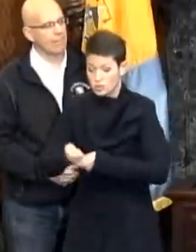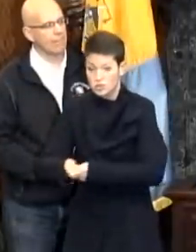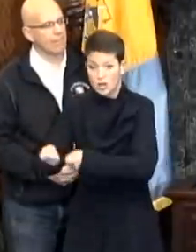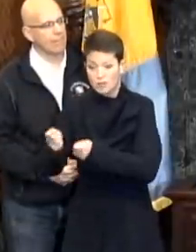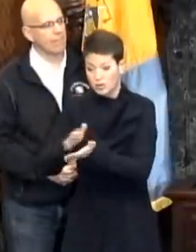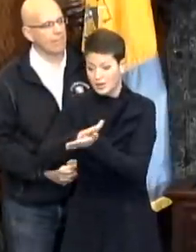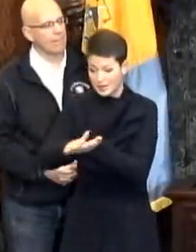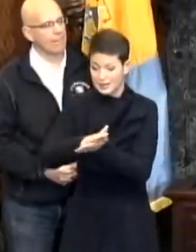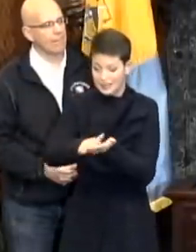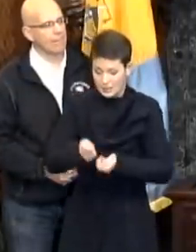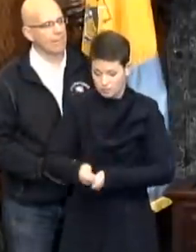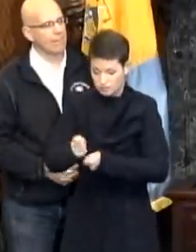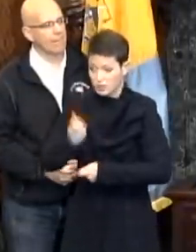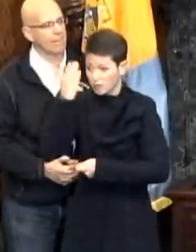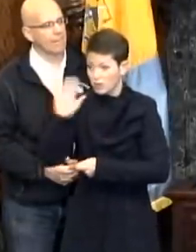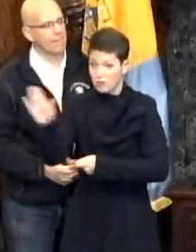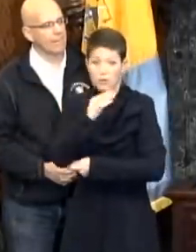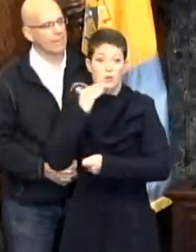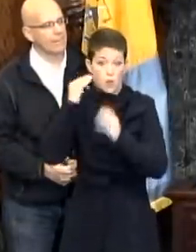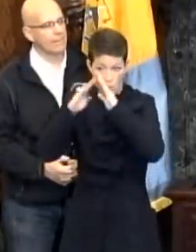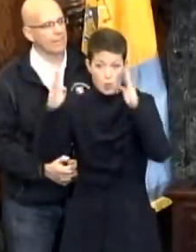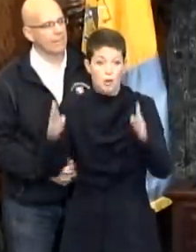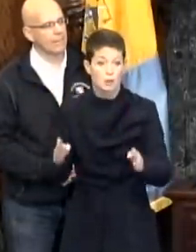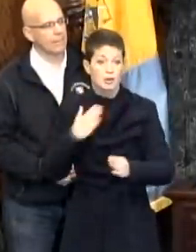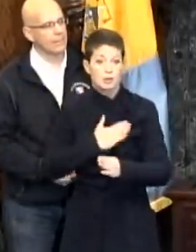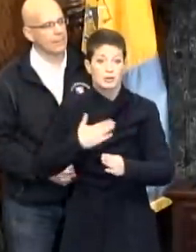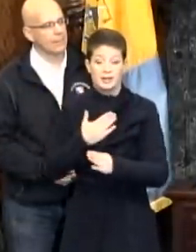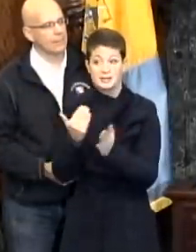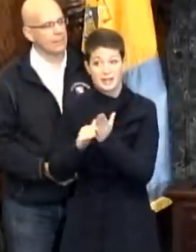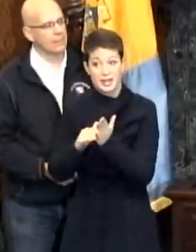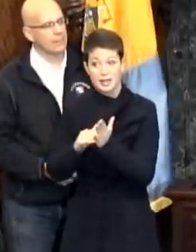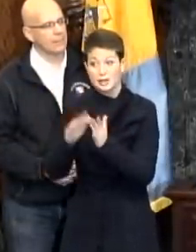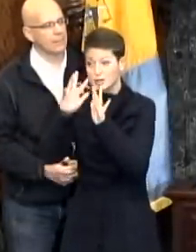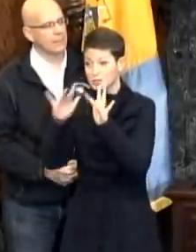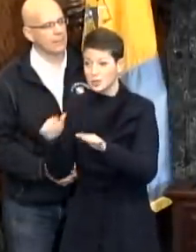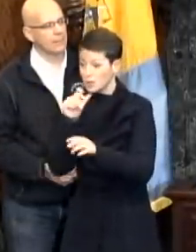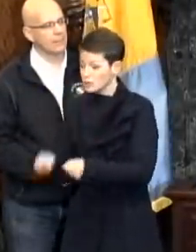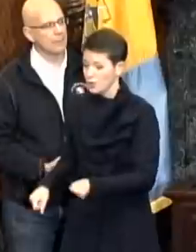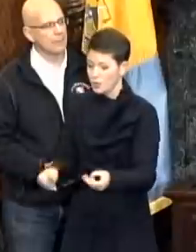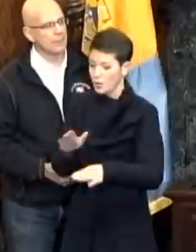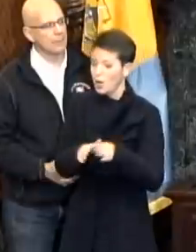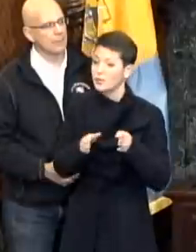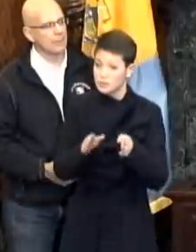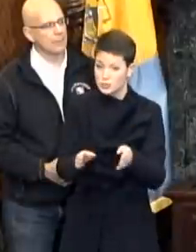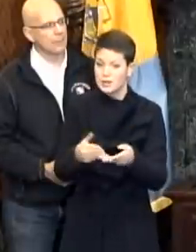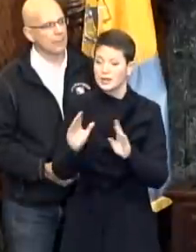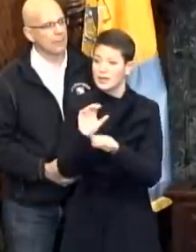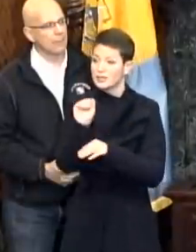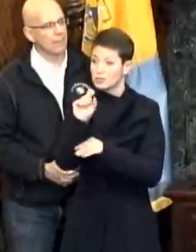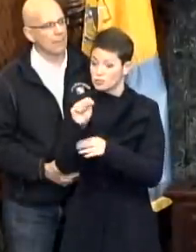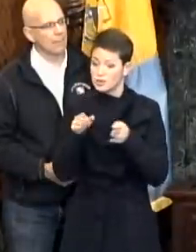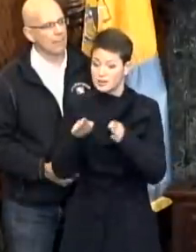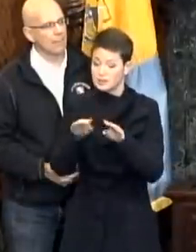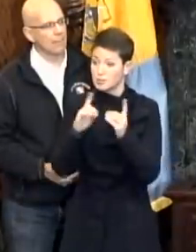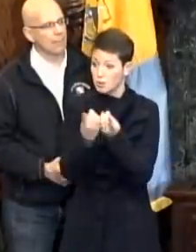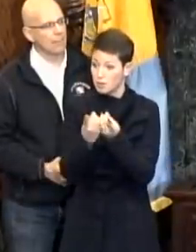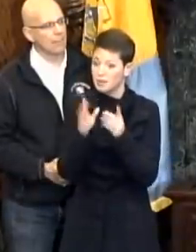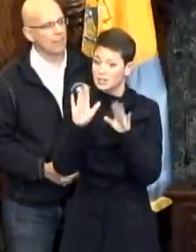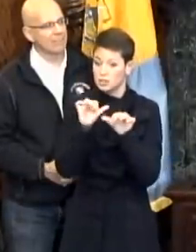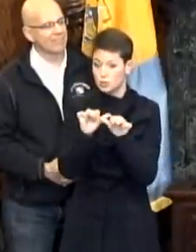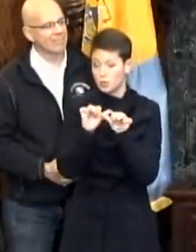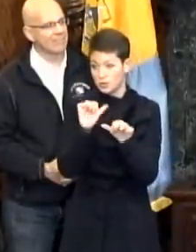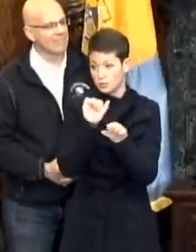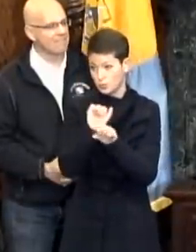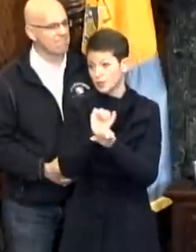clear out the front of your homes. And again, don't throw snow back into the streets, and let the streets department continue to do their great work.